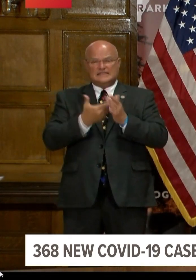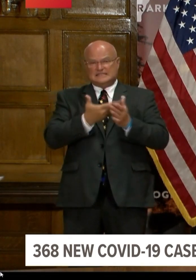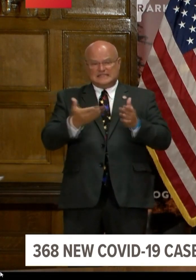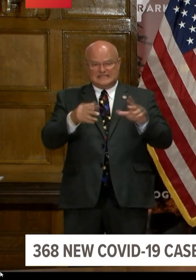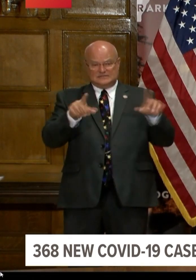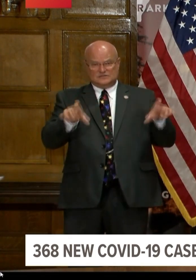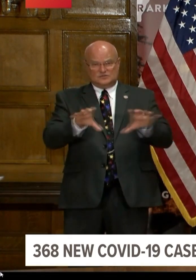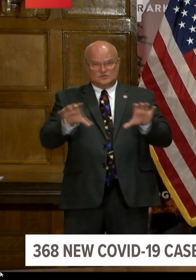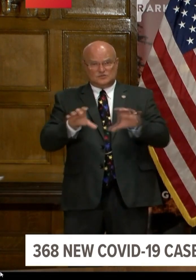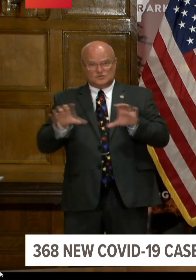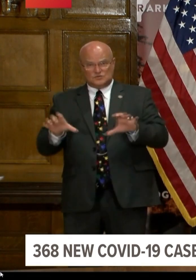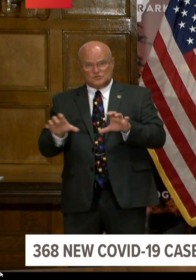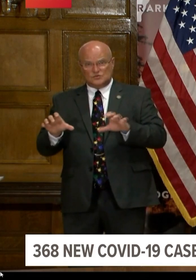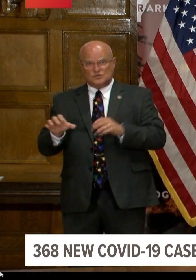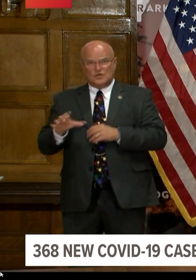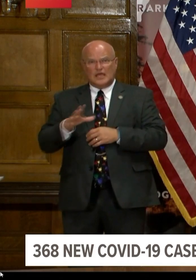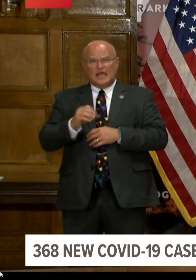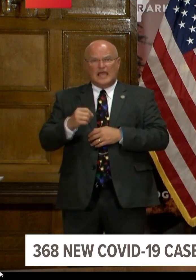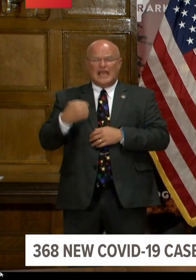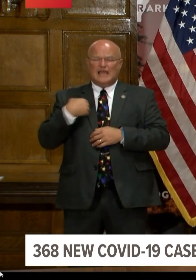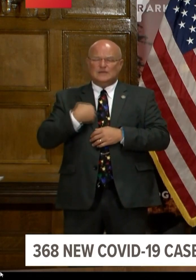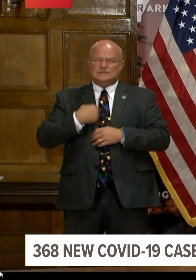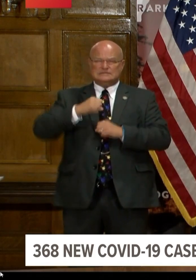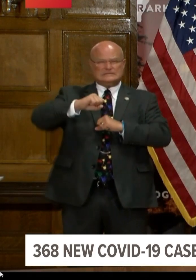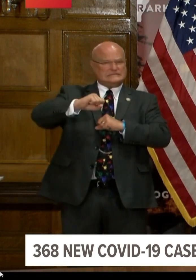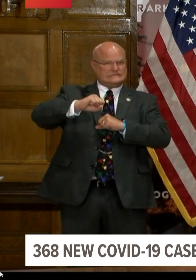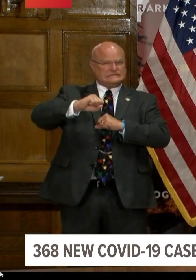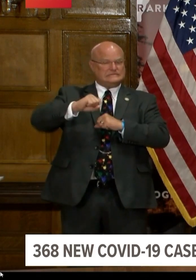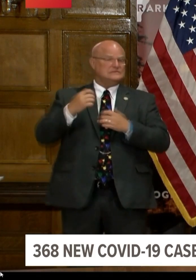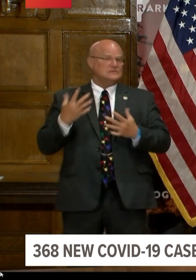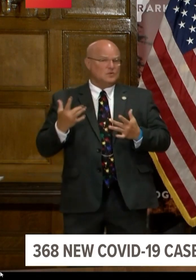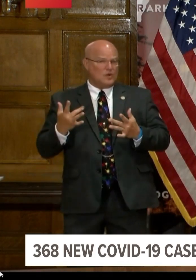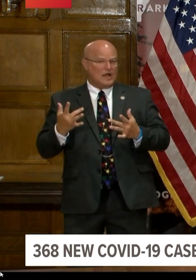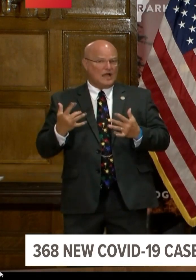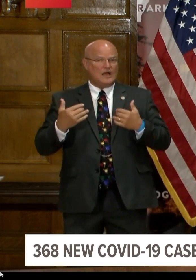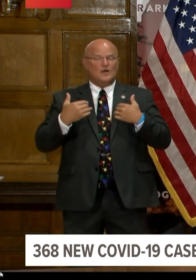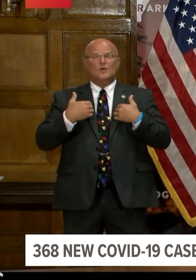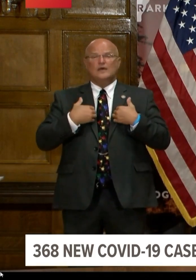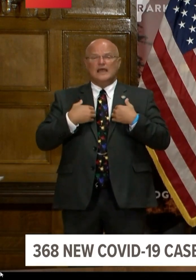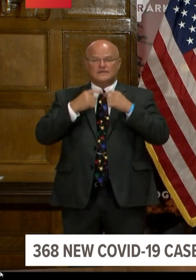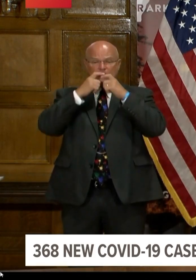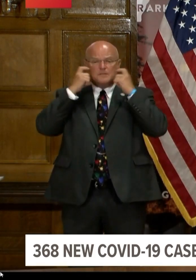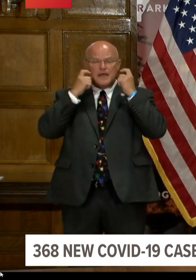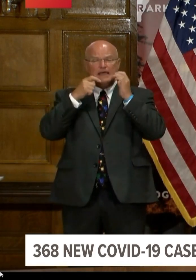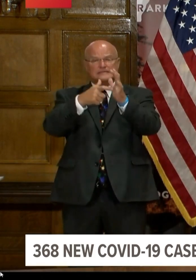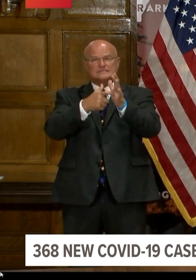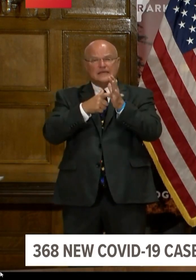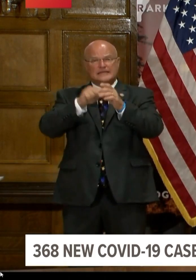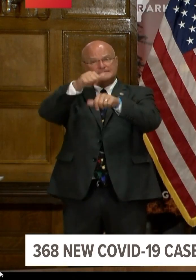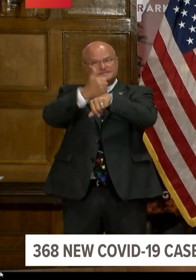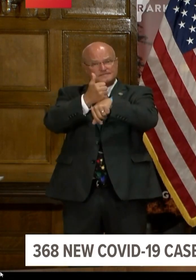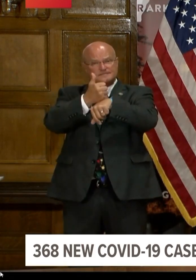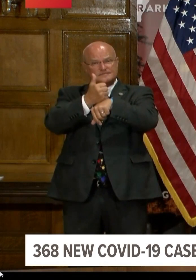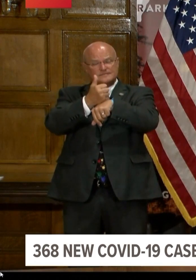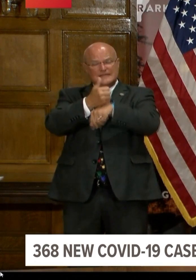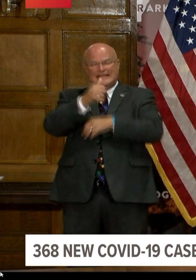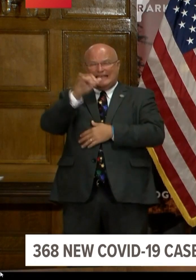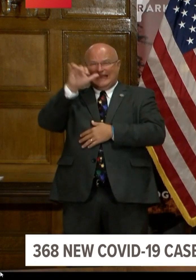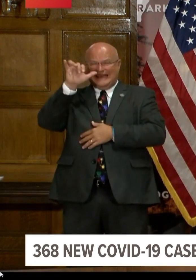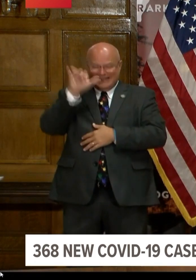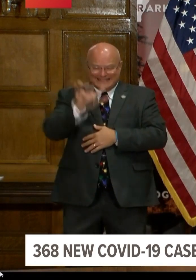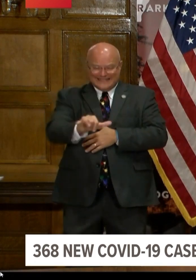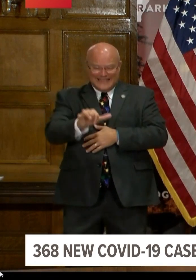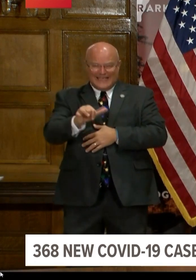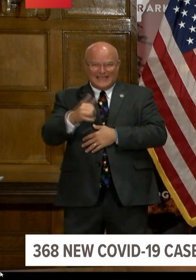steps. And we're resisting doing that because we have a mask mandate in place, and that's the tool that we can